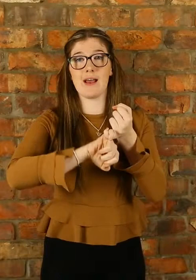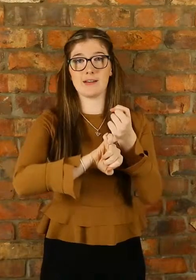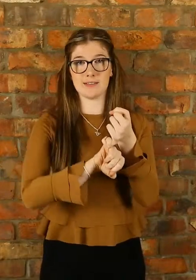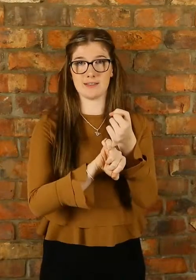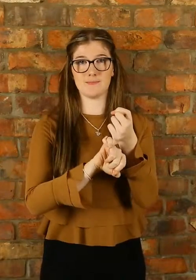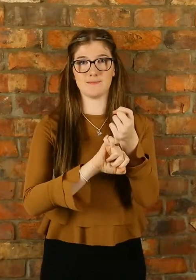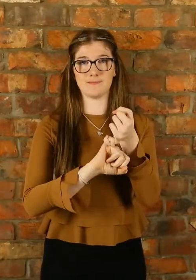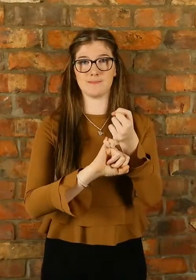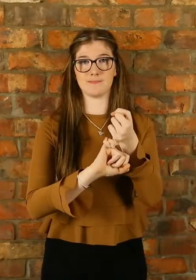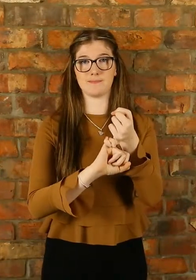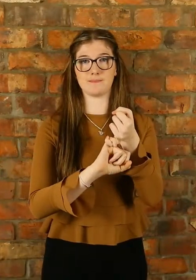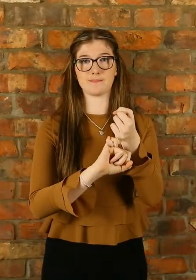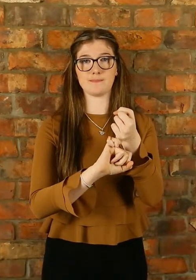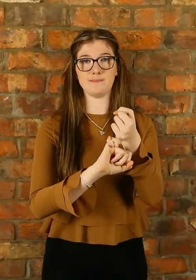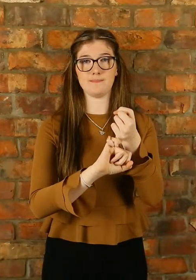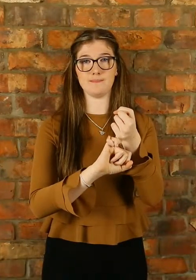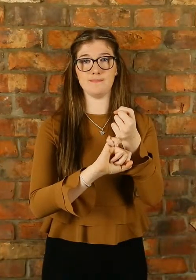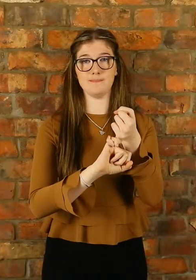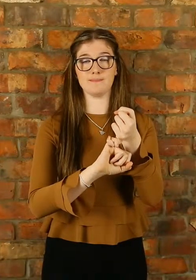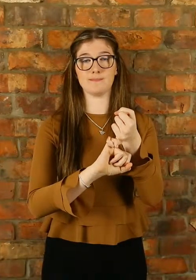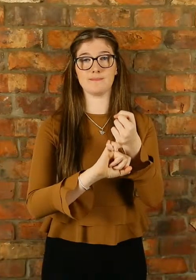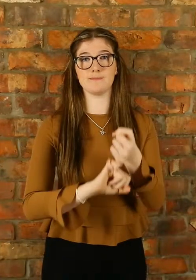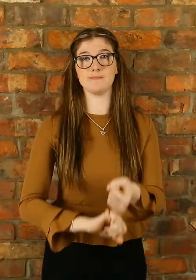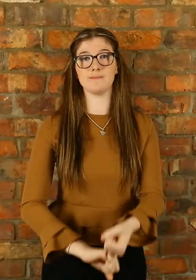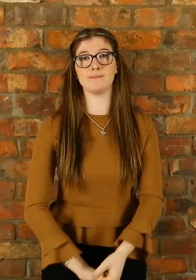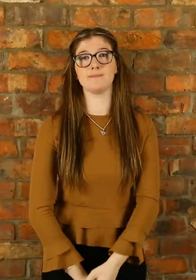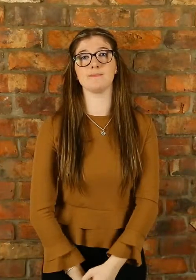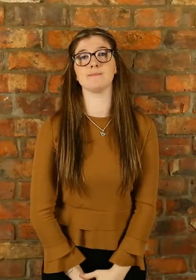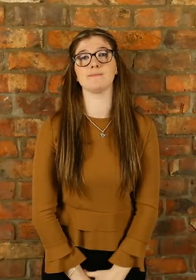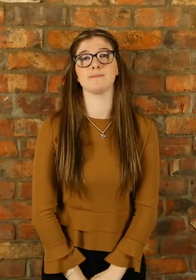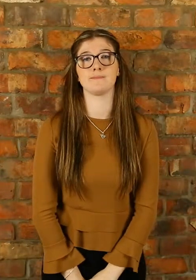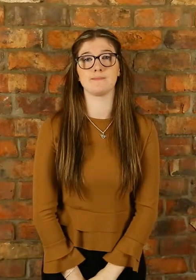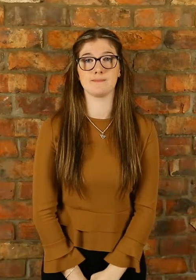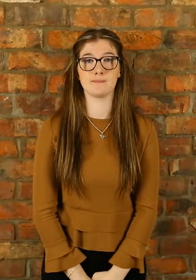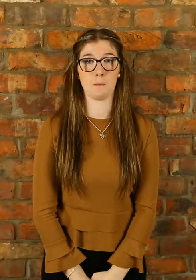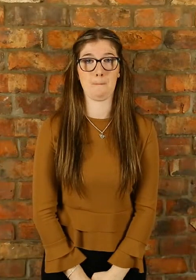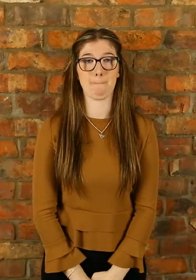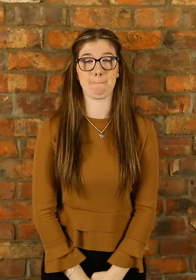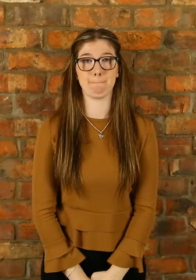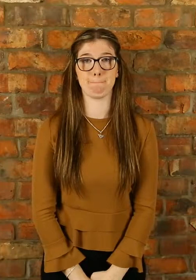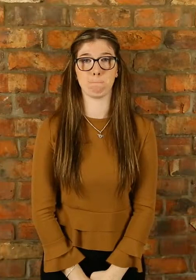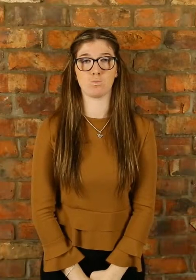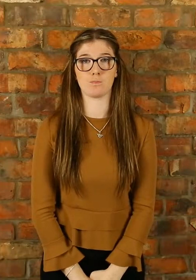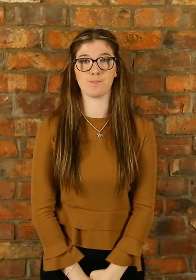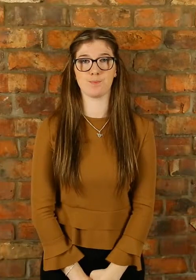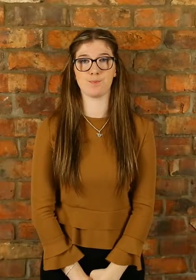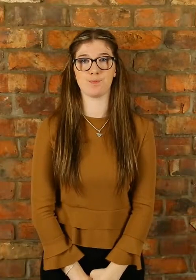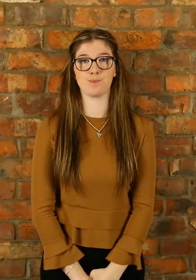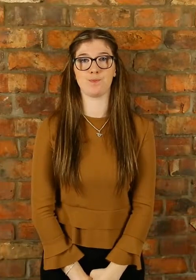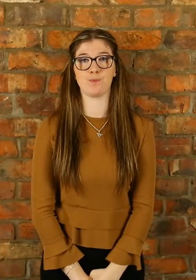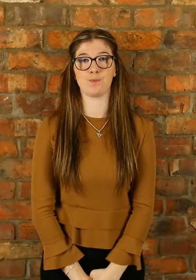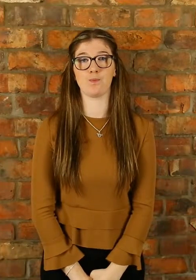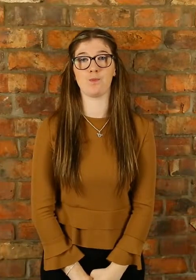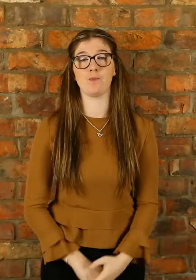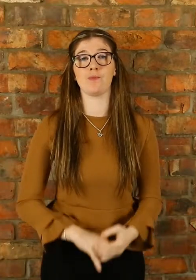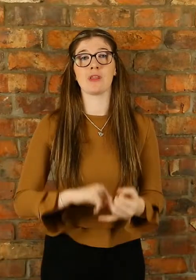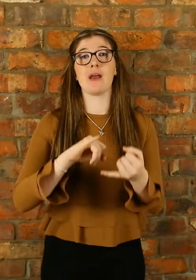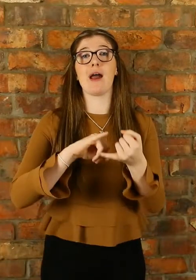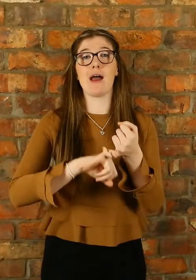Next, we've got the letter S. So you take your little finger out in one hand, put it out in front of you, get your other little